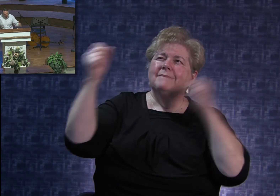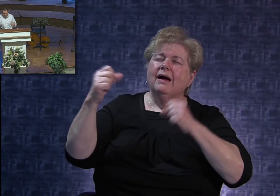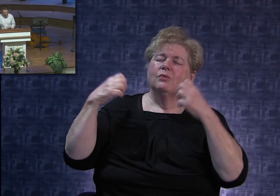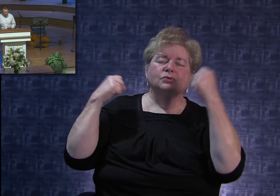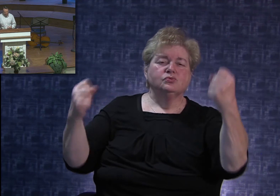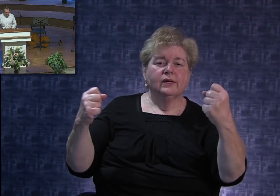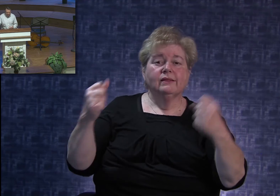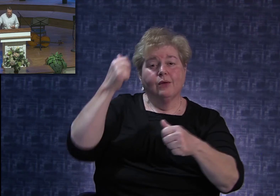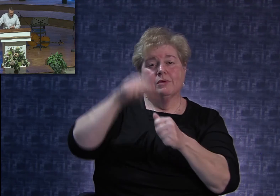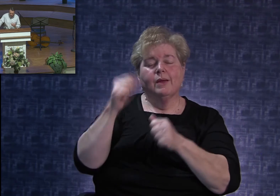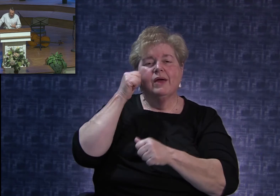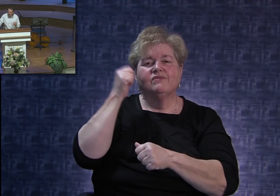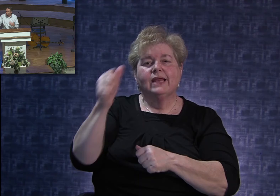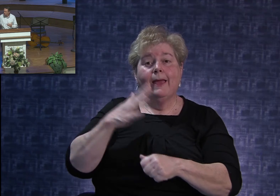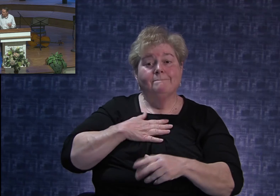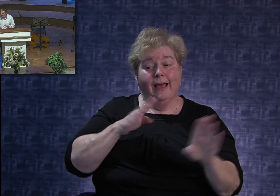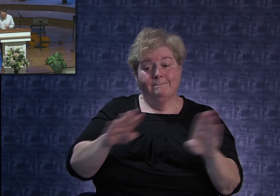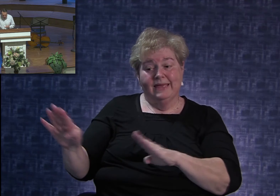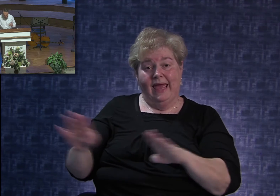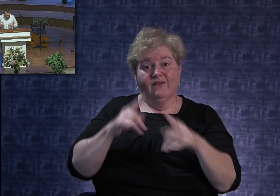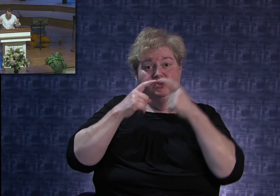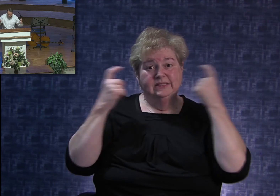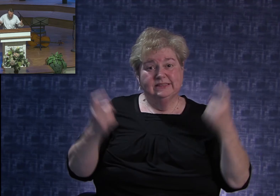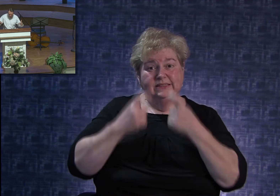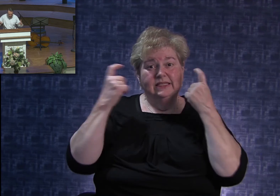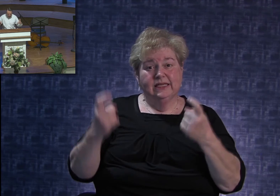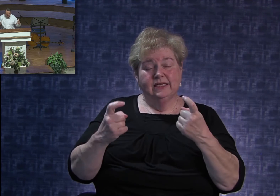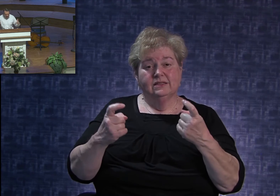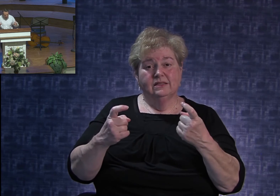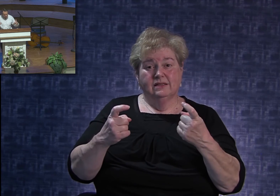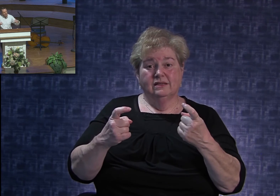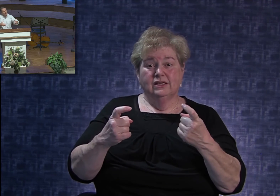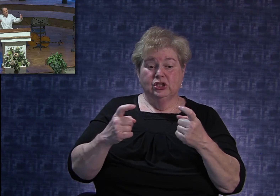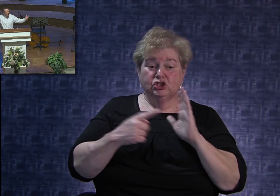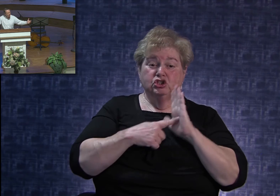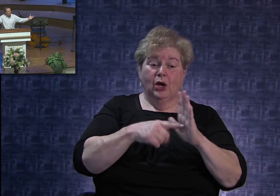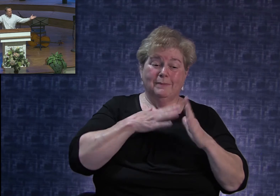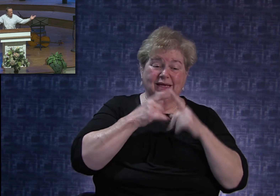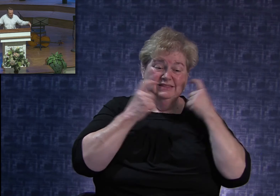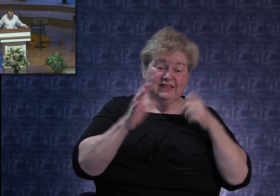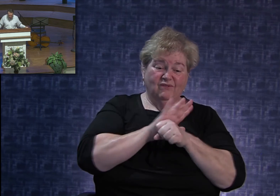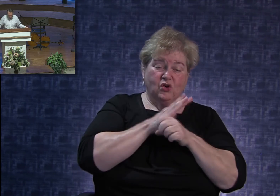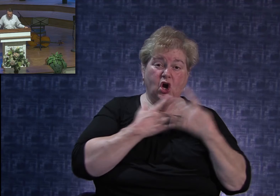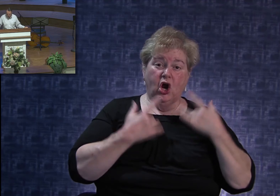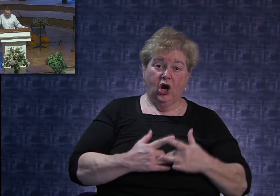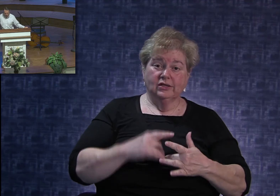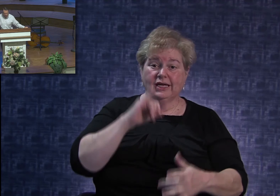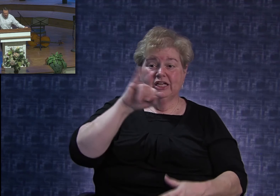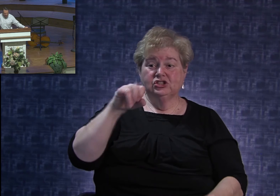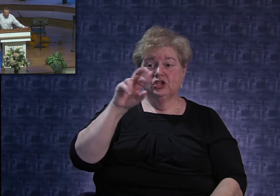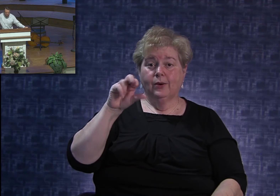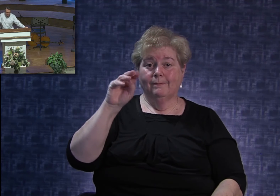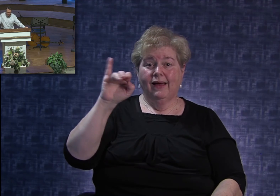remembering each and every day that my behavioral sins are an outworking of my own sinful heart. Jeremiah 17, we've been studying